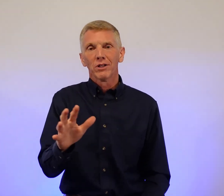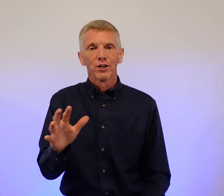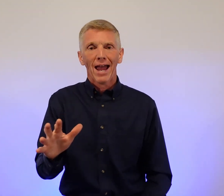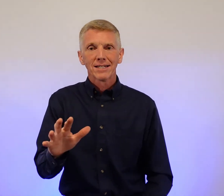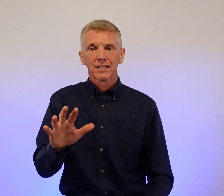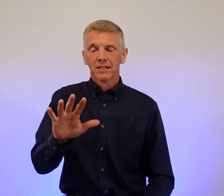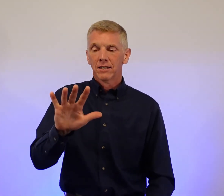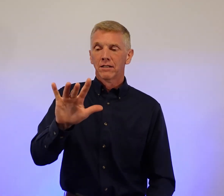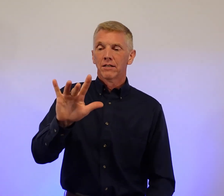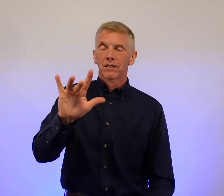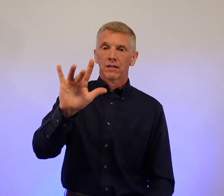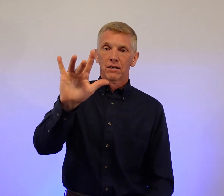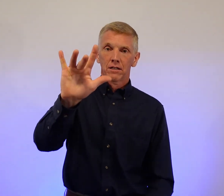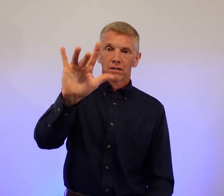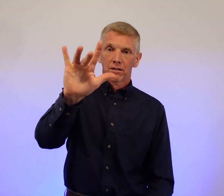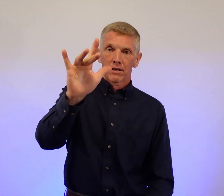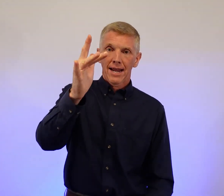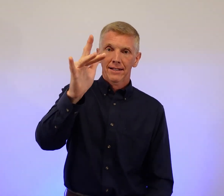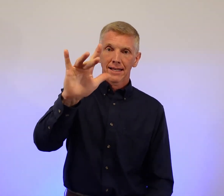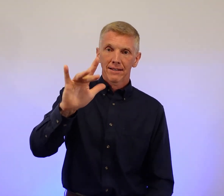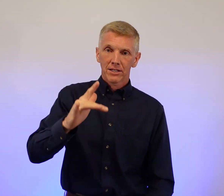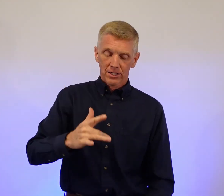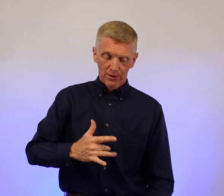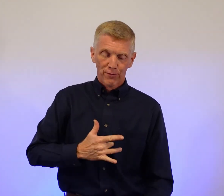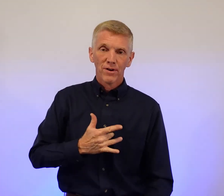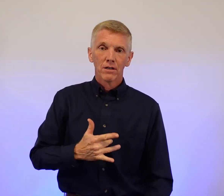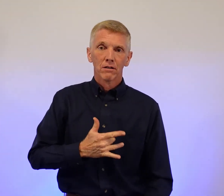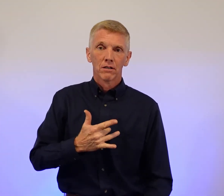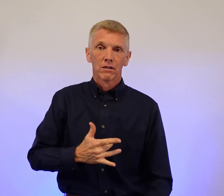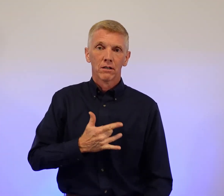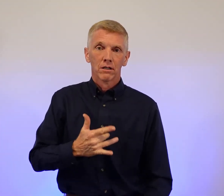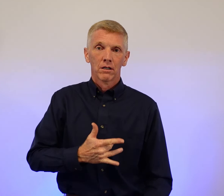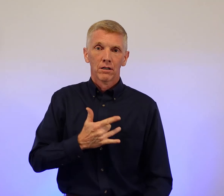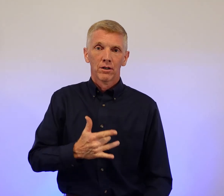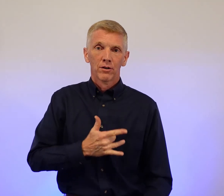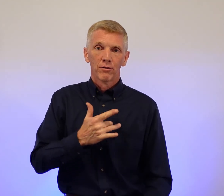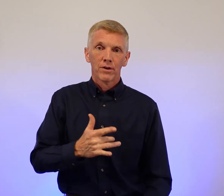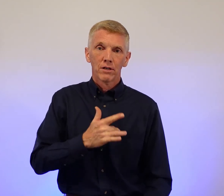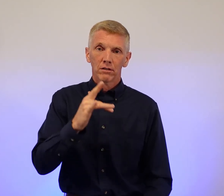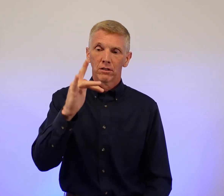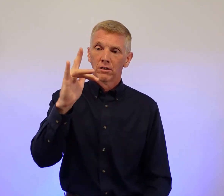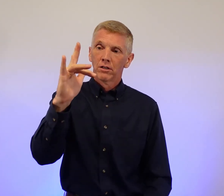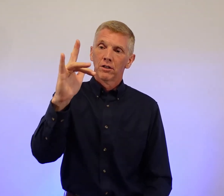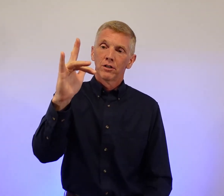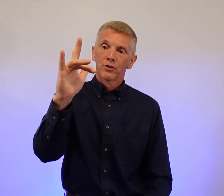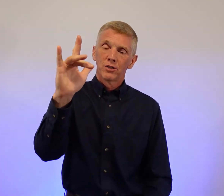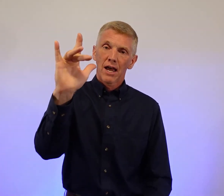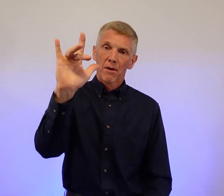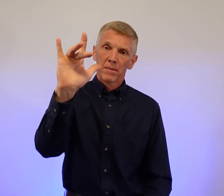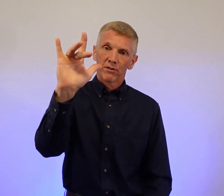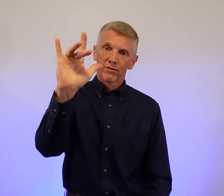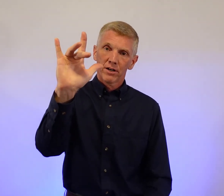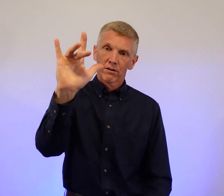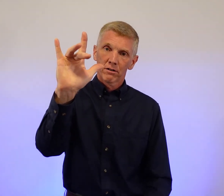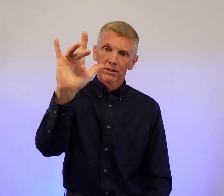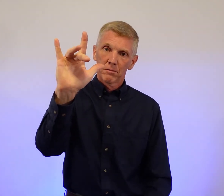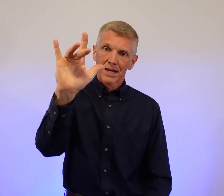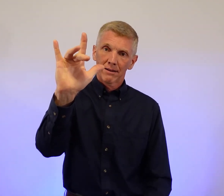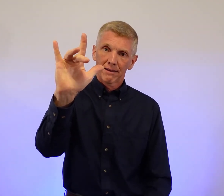you're asked. Hand like this, feel, feel. Do you see how that middle finger comes out like